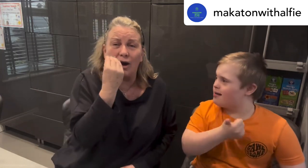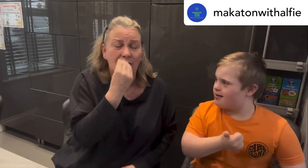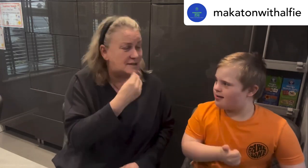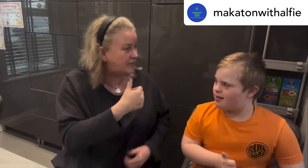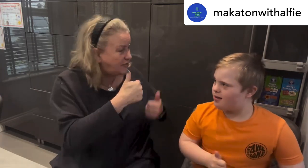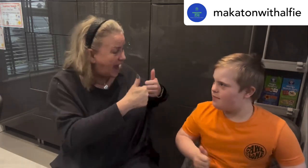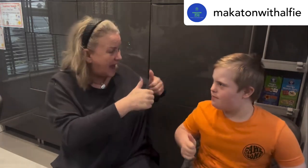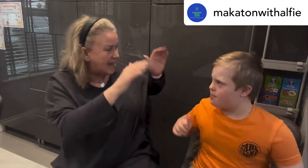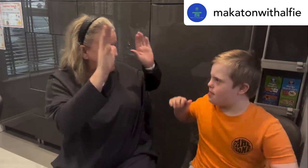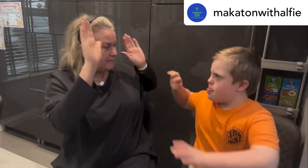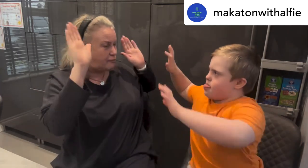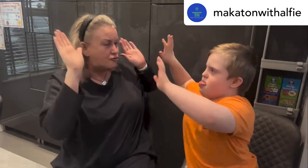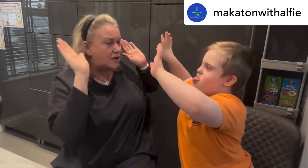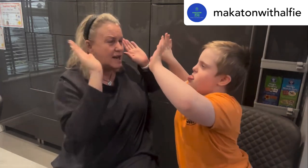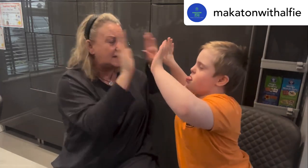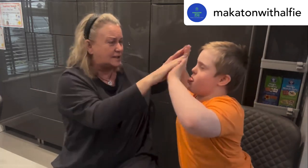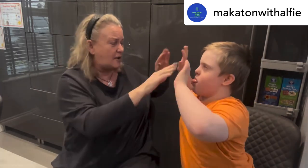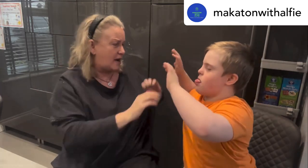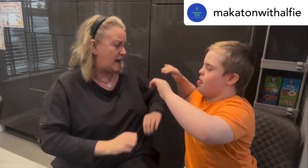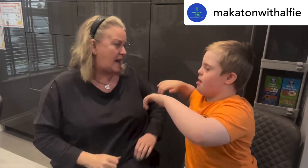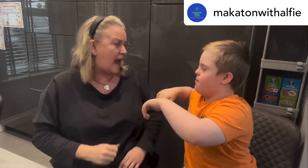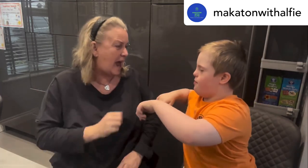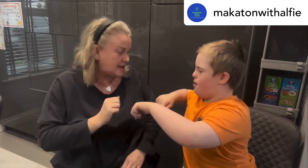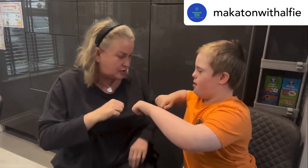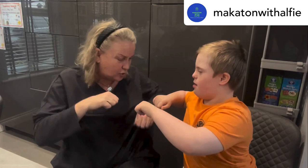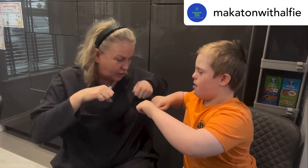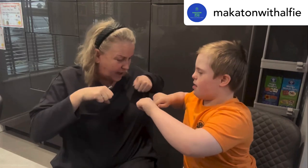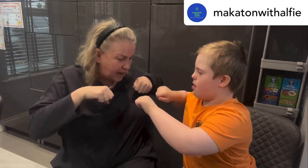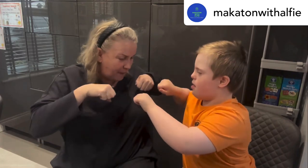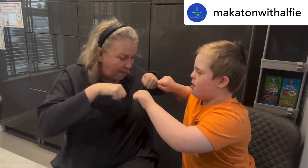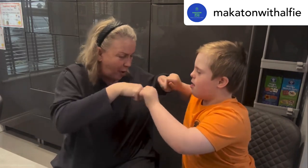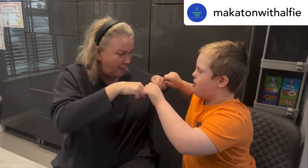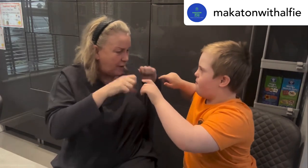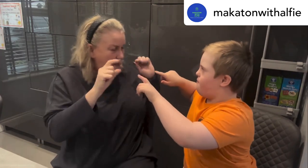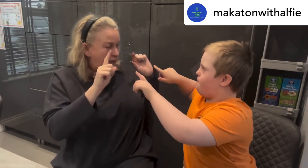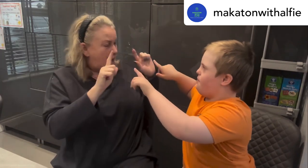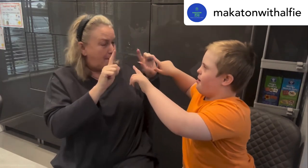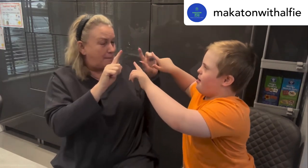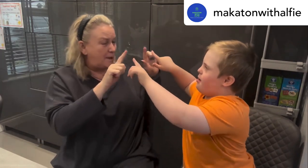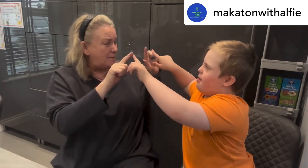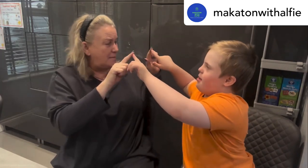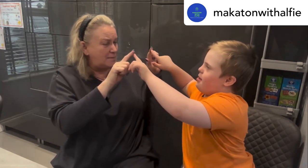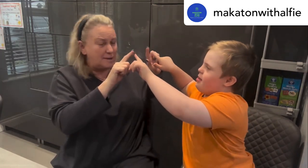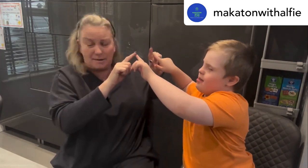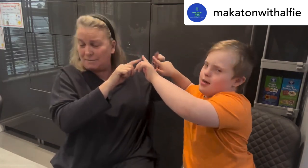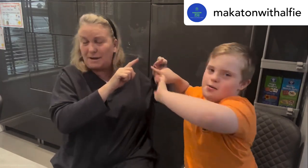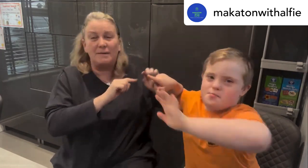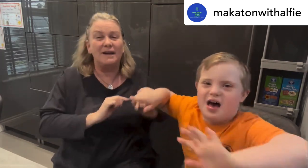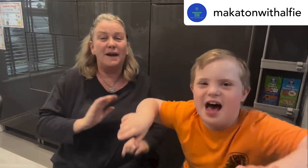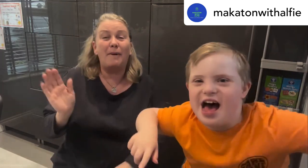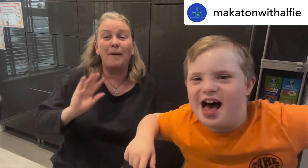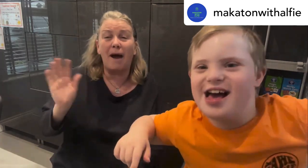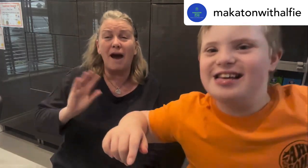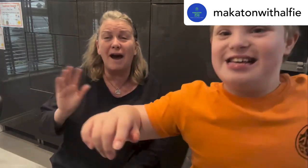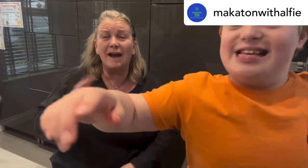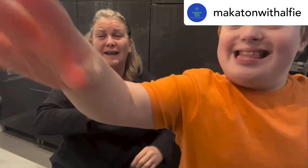Flowers. That is brilliant signing and talking. Bump. Beep, beep, beep, beep, beep, beep. Bye. Bye.